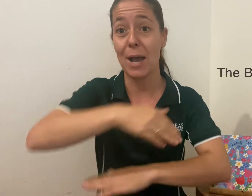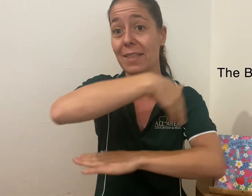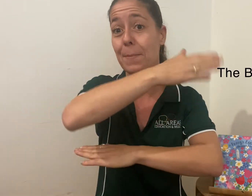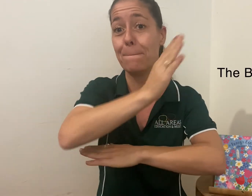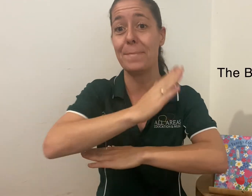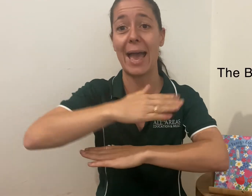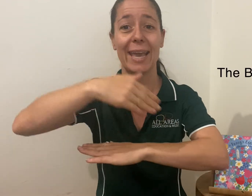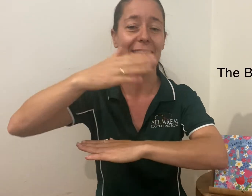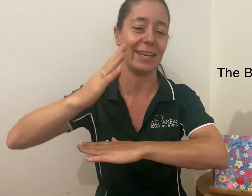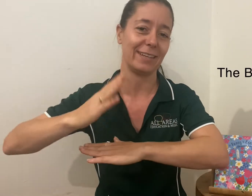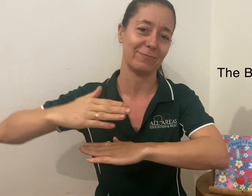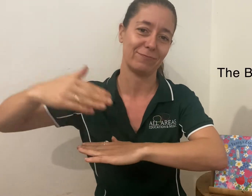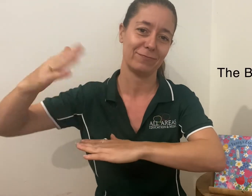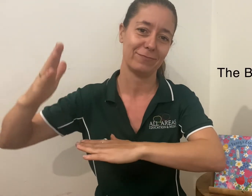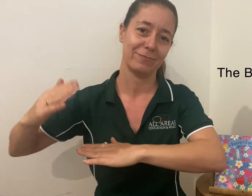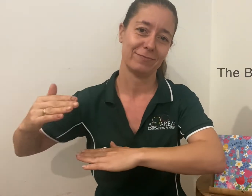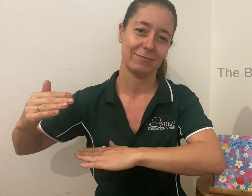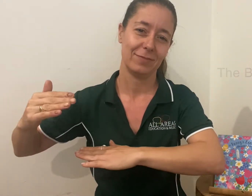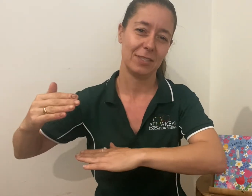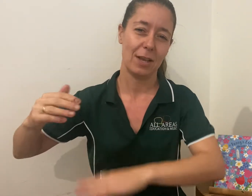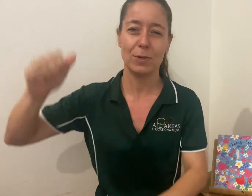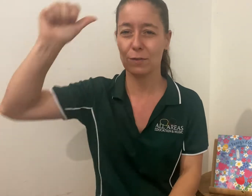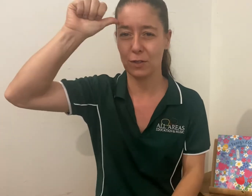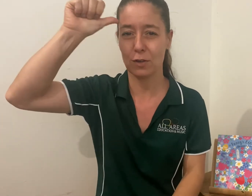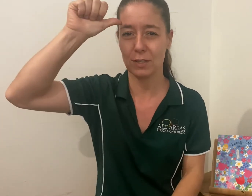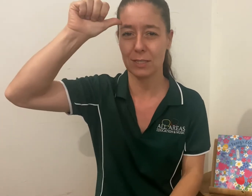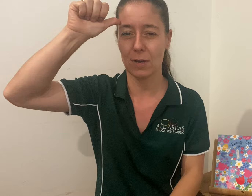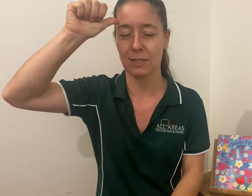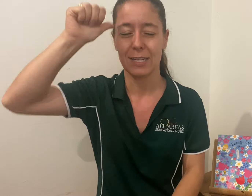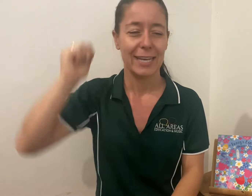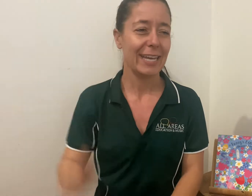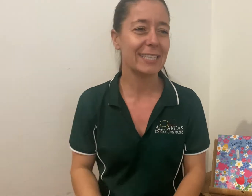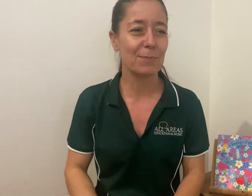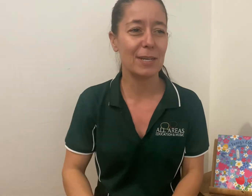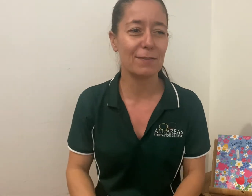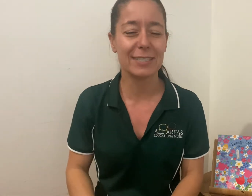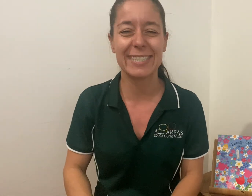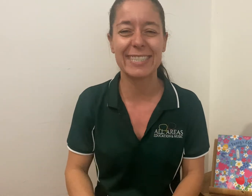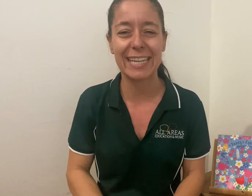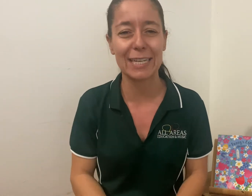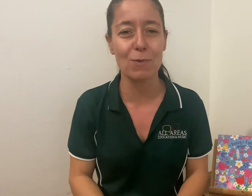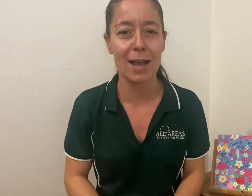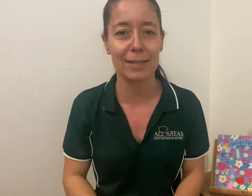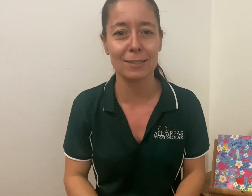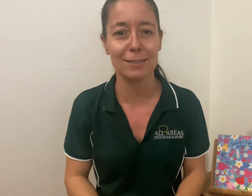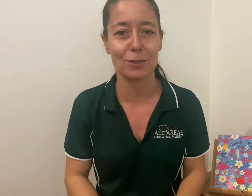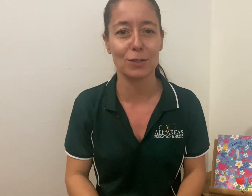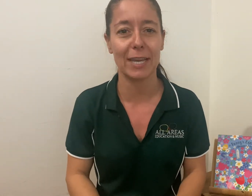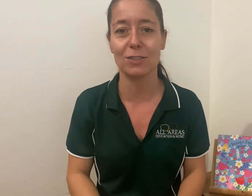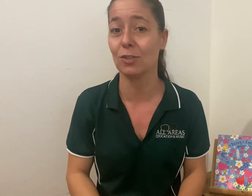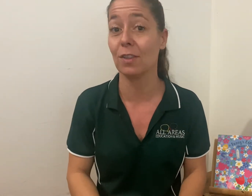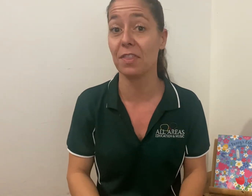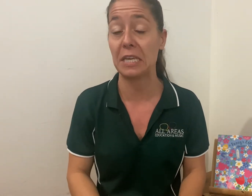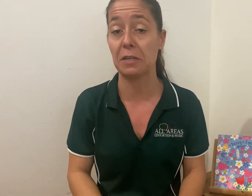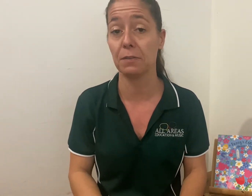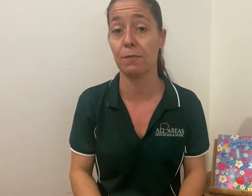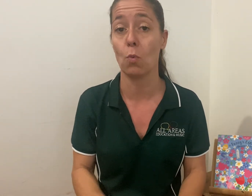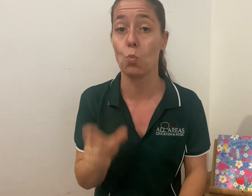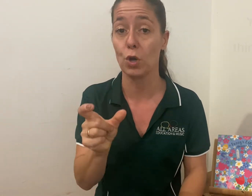the Bay. I wonder if you know this one. It's a bit of a silly one, so you get to think of words